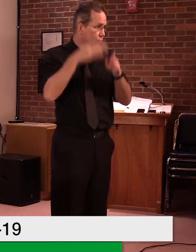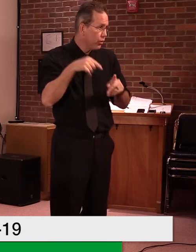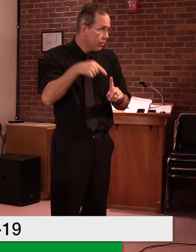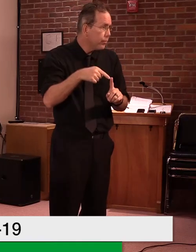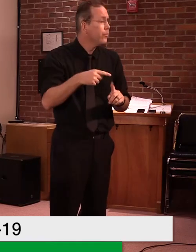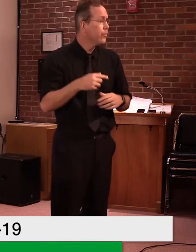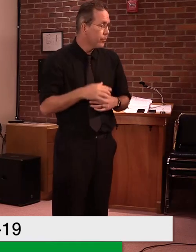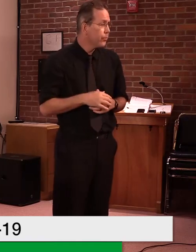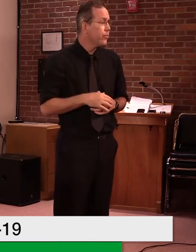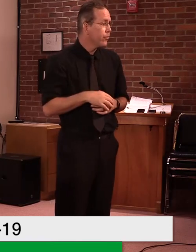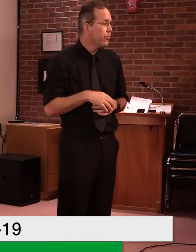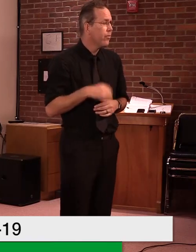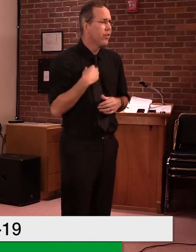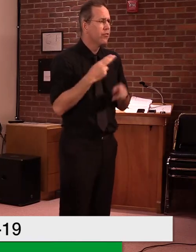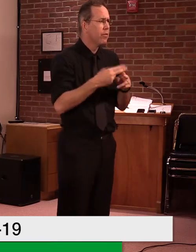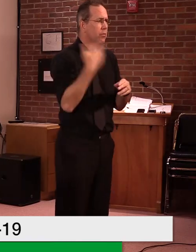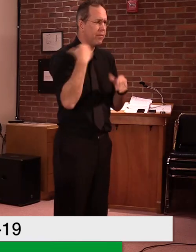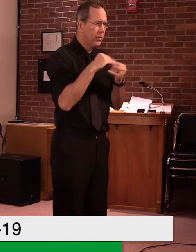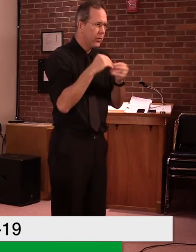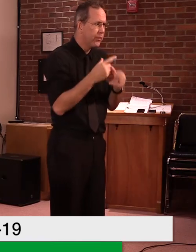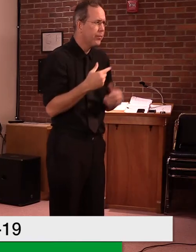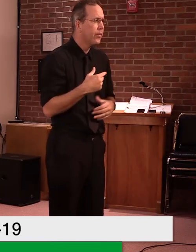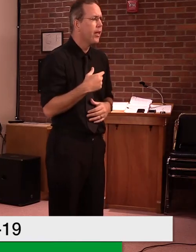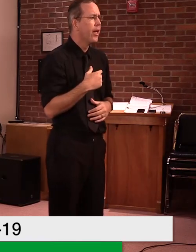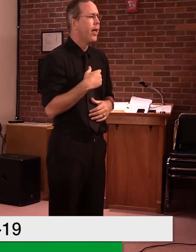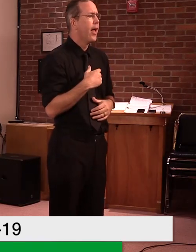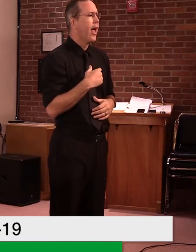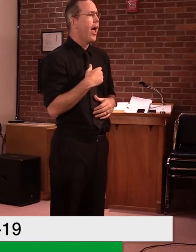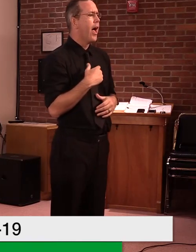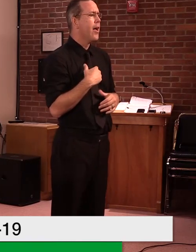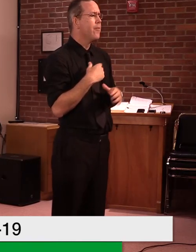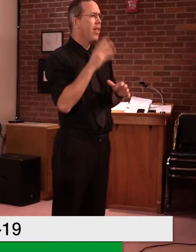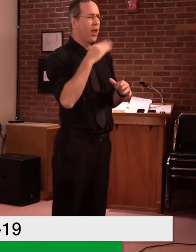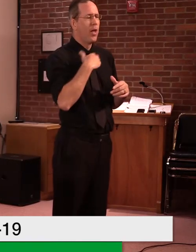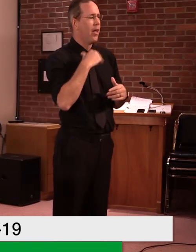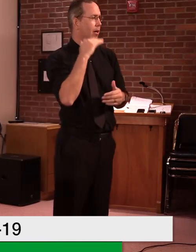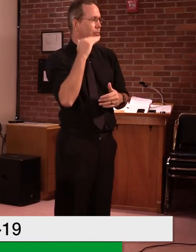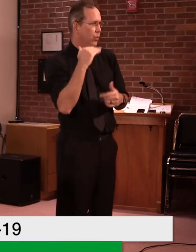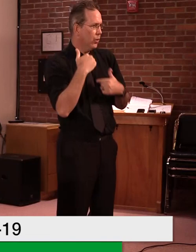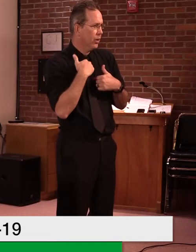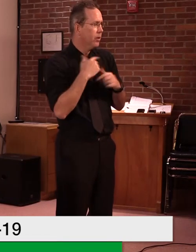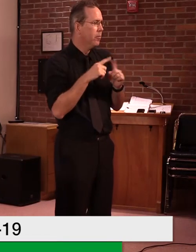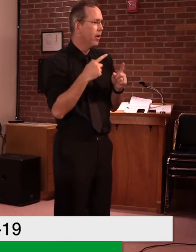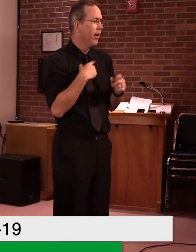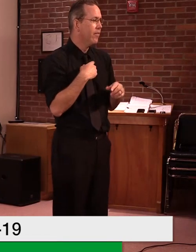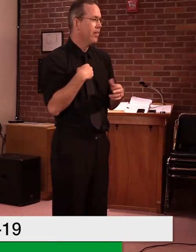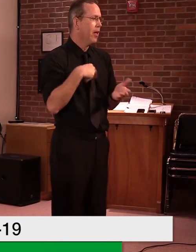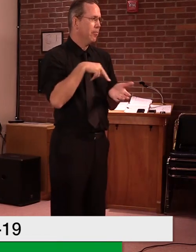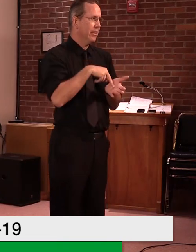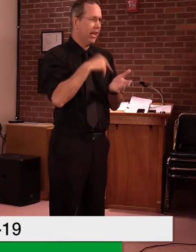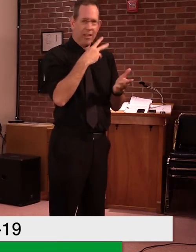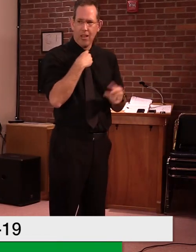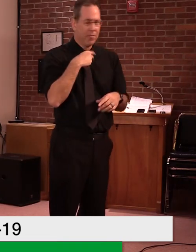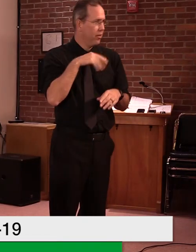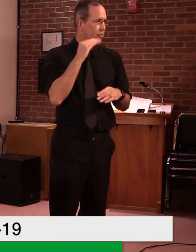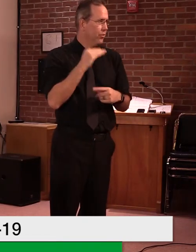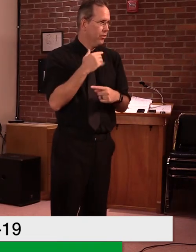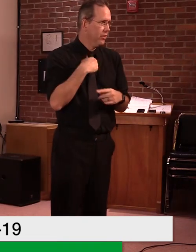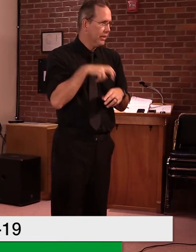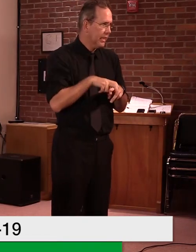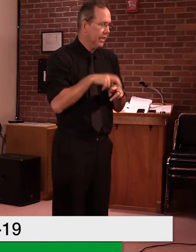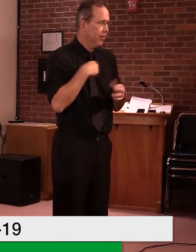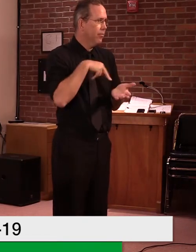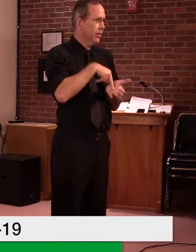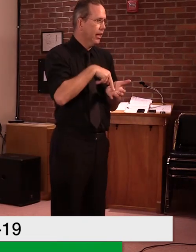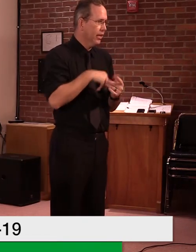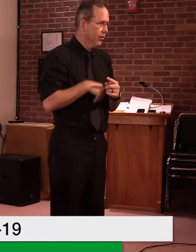height challenged. I will, and I've publicly praised departments in my agency